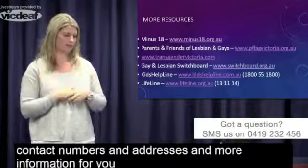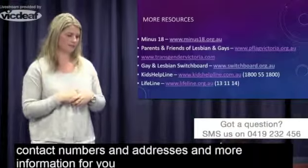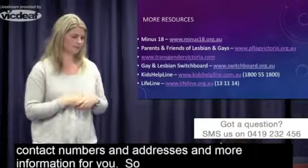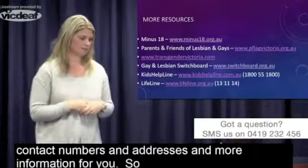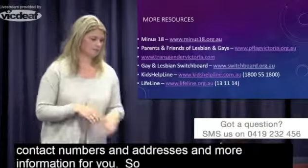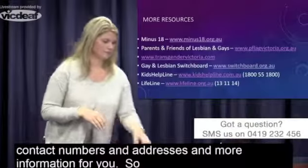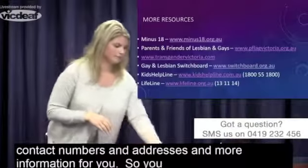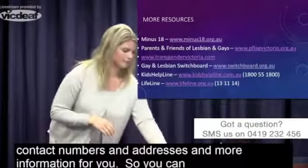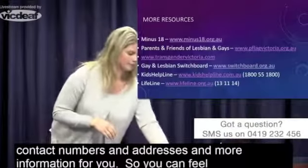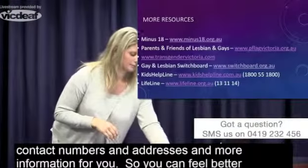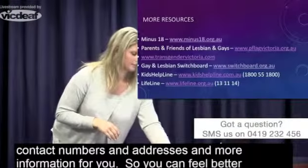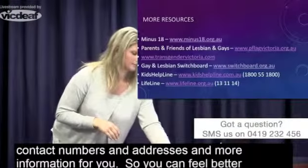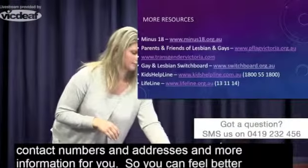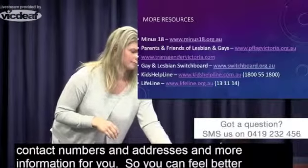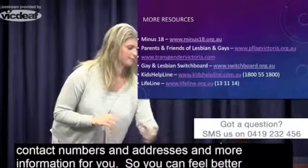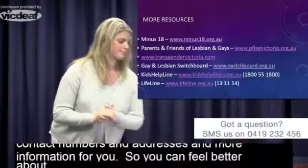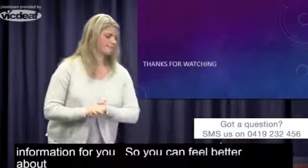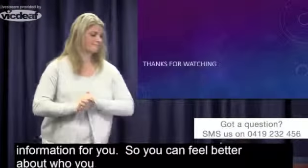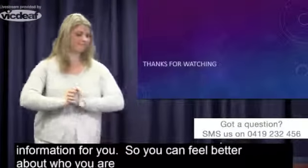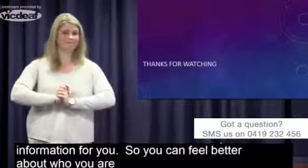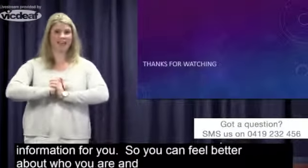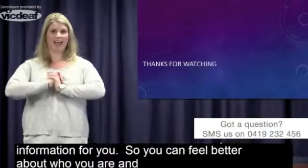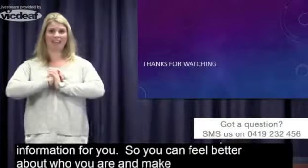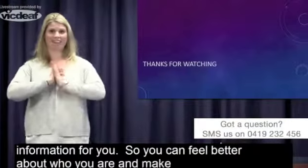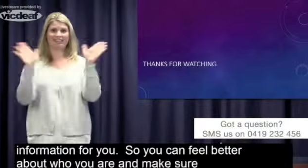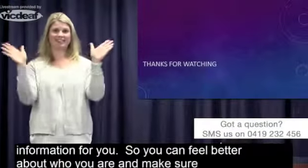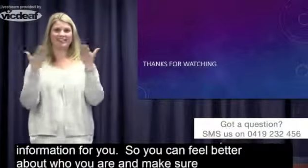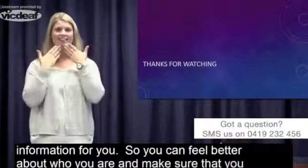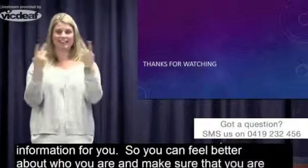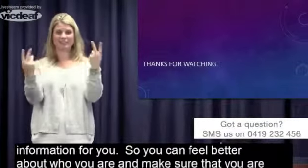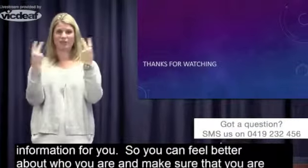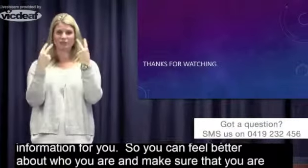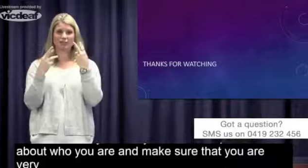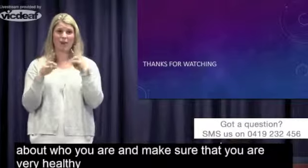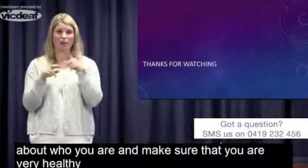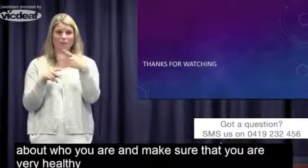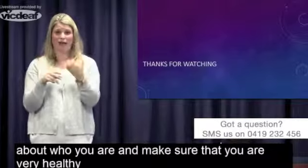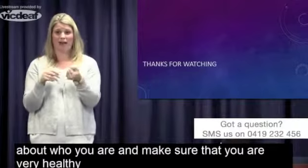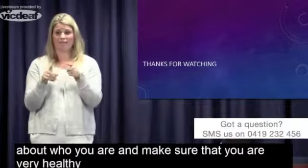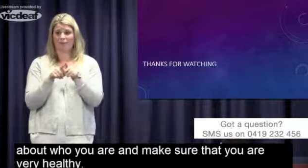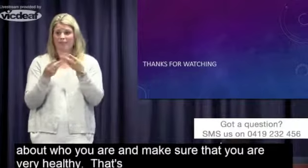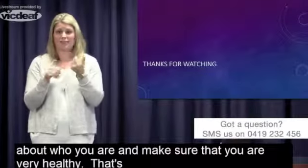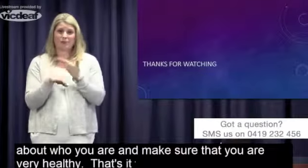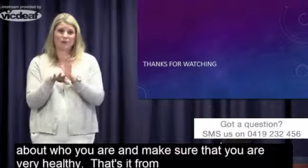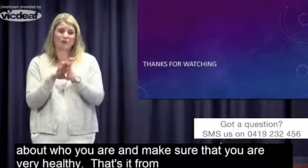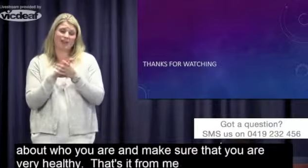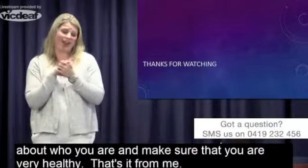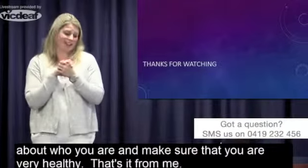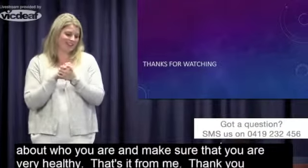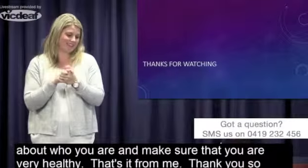you are and make sure that you are very healthy. And that's it from me. Thank you so much for watching, and I